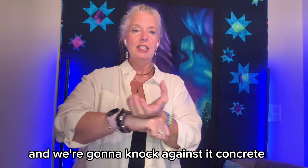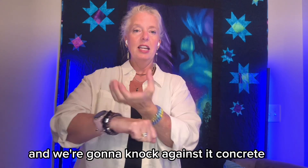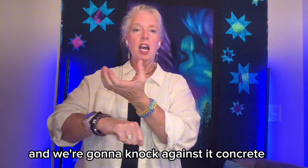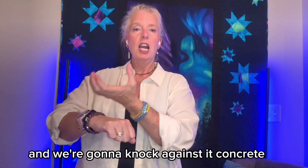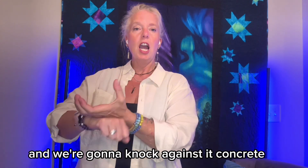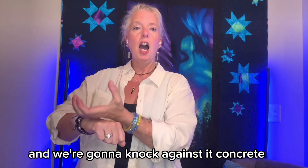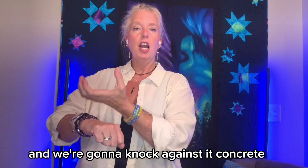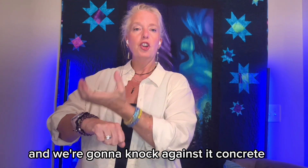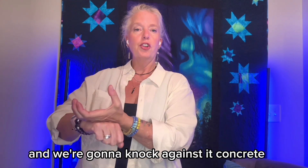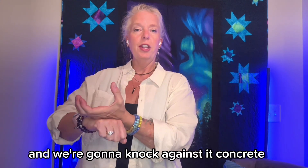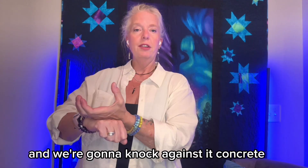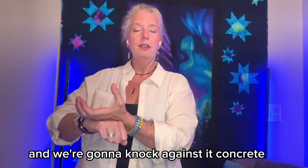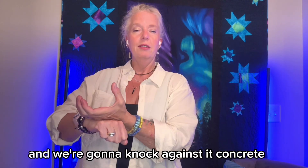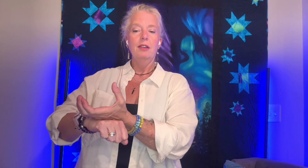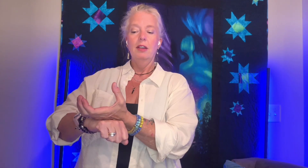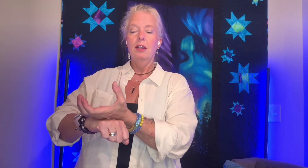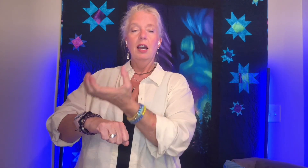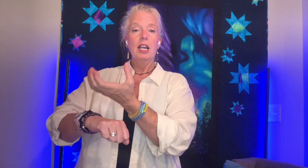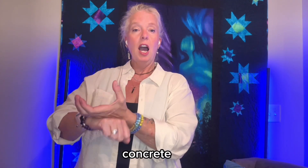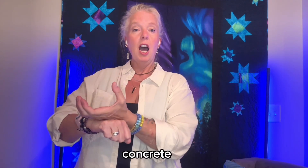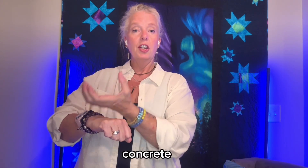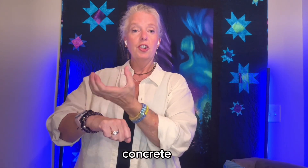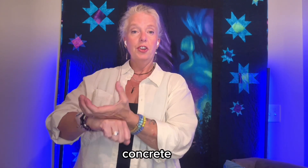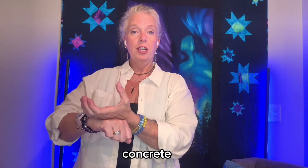it. Concrete. Concrete.